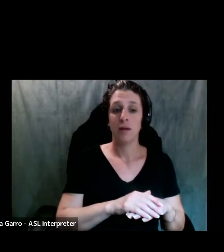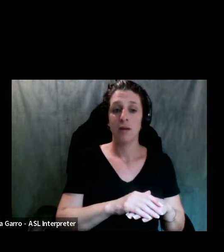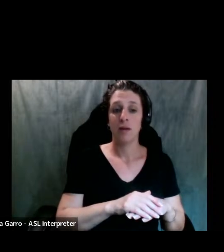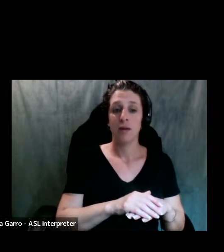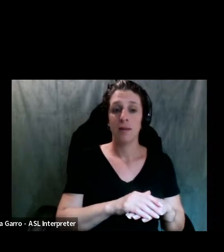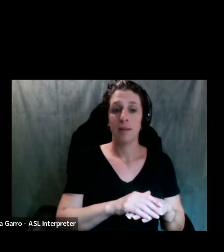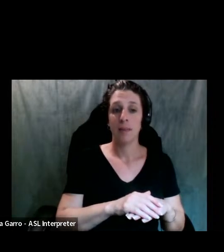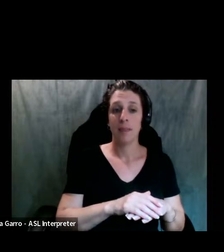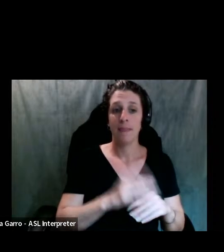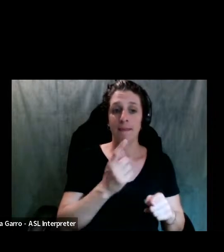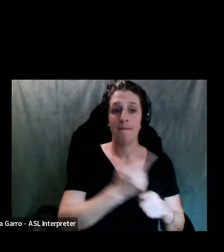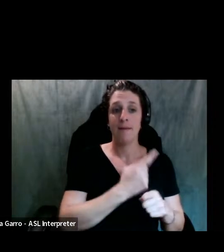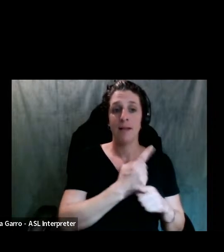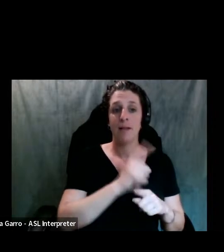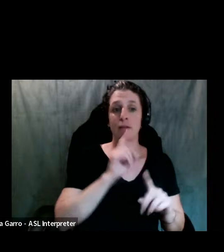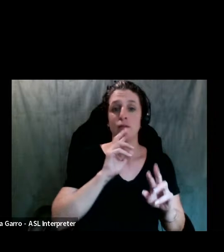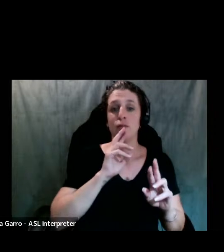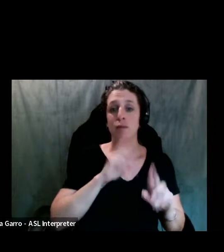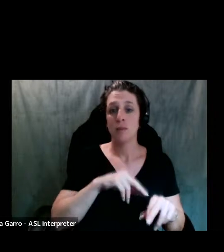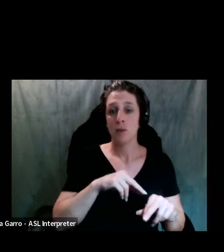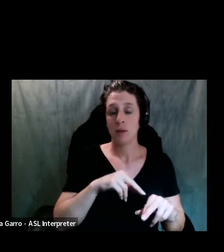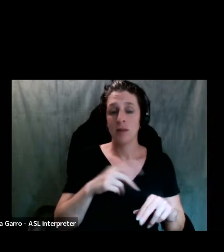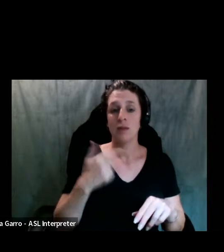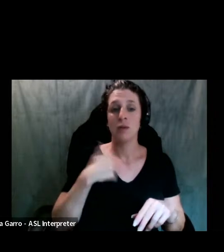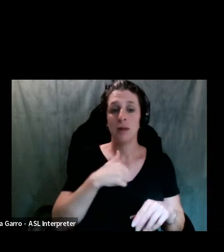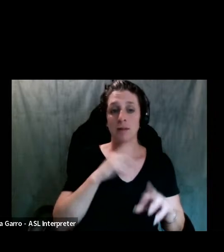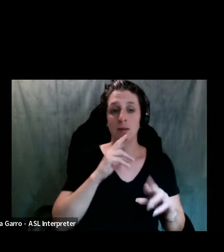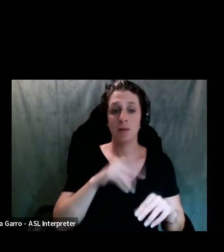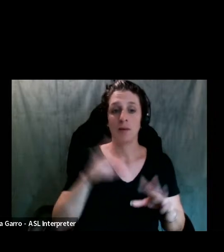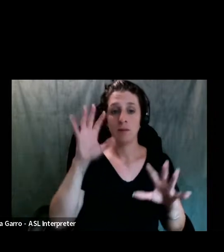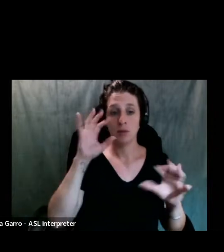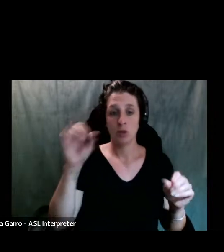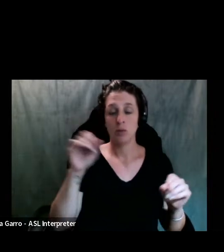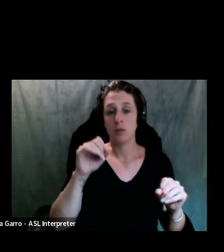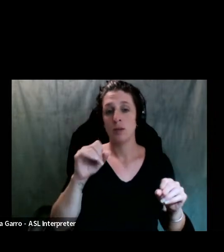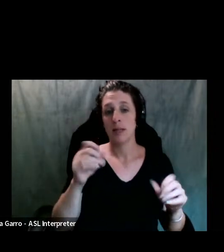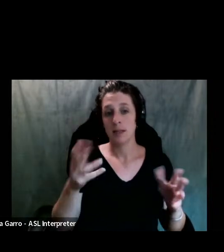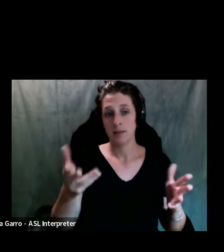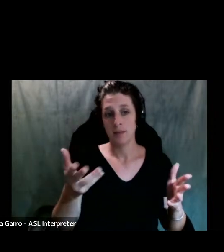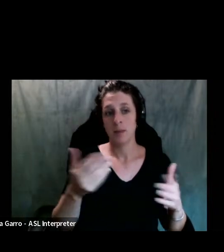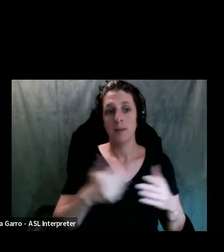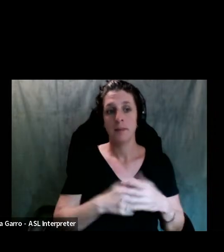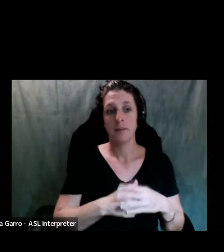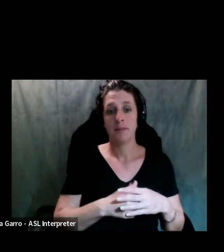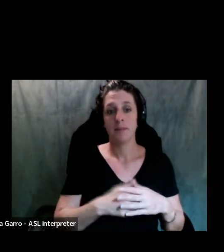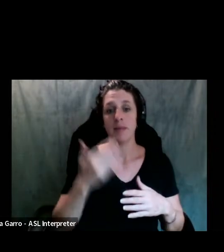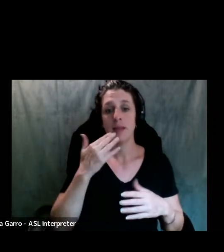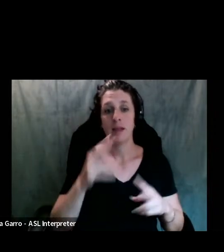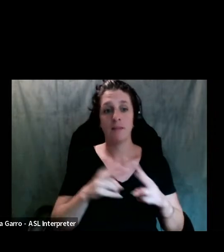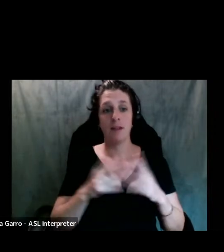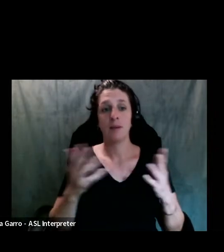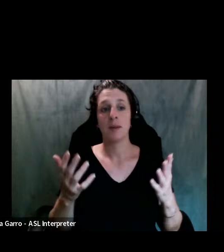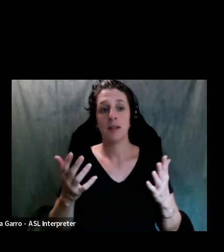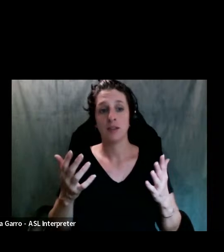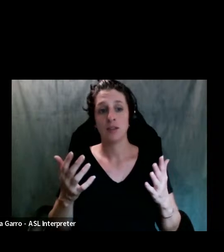The regular reports. We have report from the superintendent. Go ahead. Thank you very much.